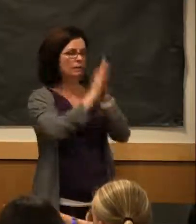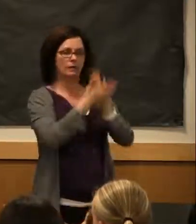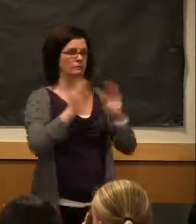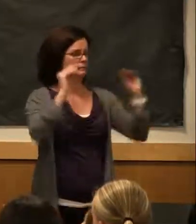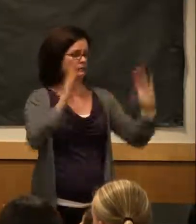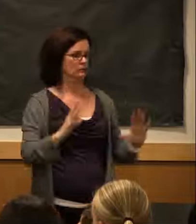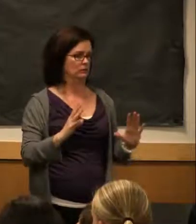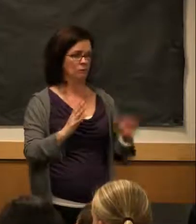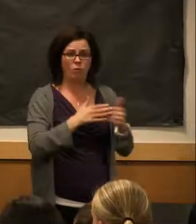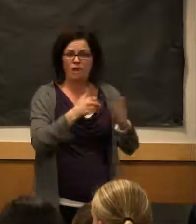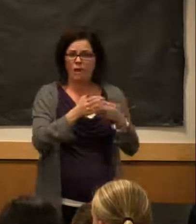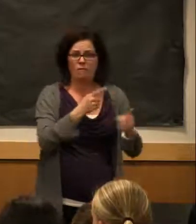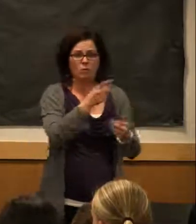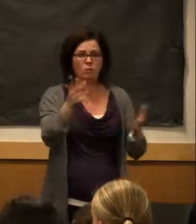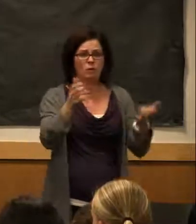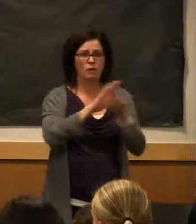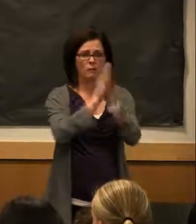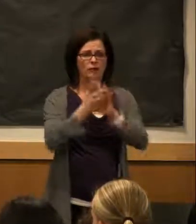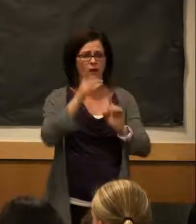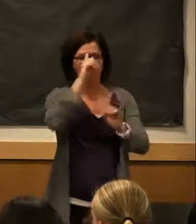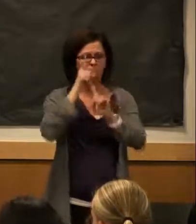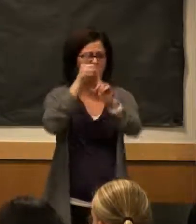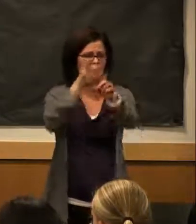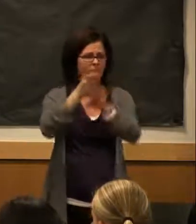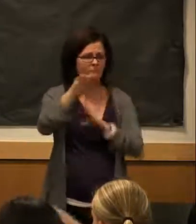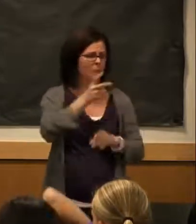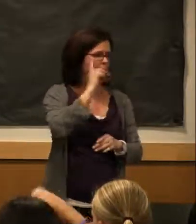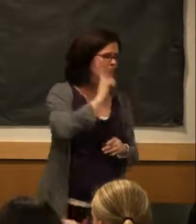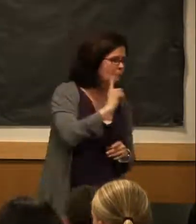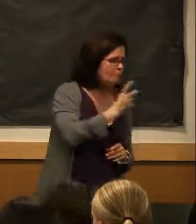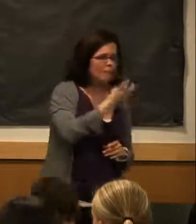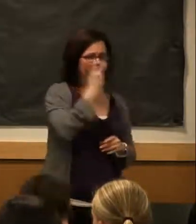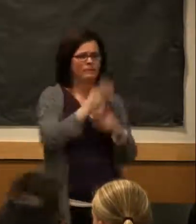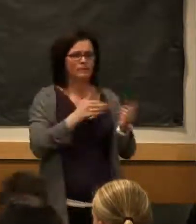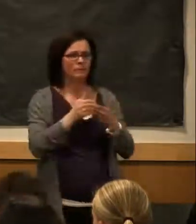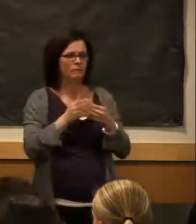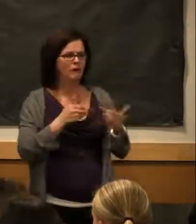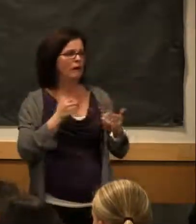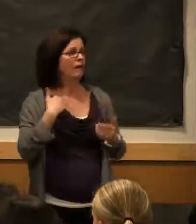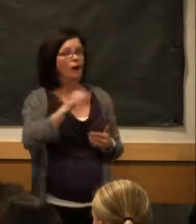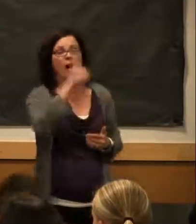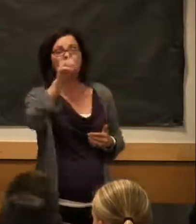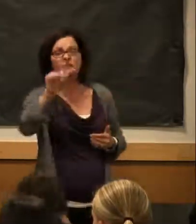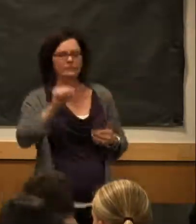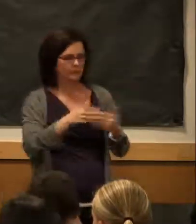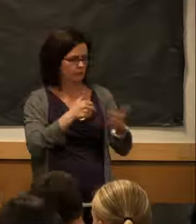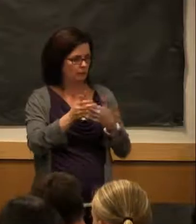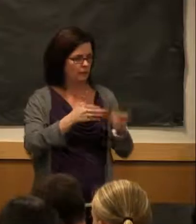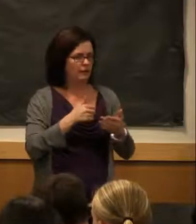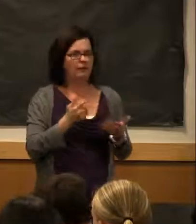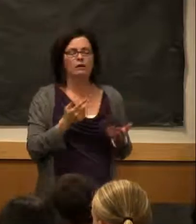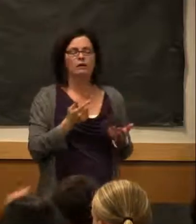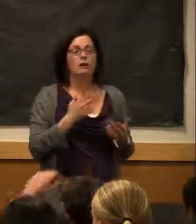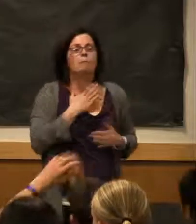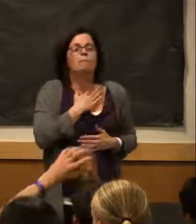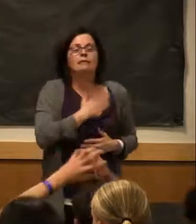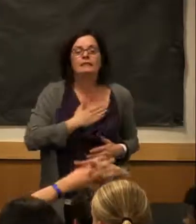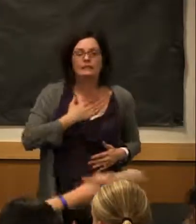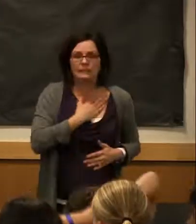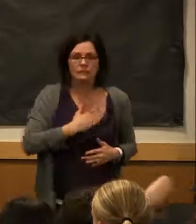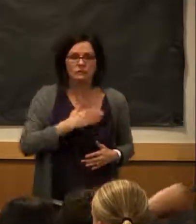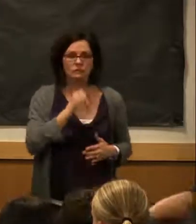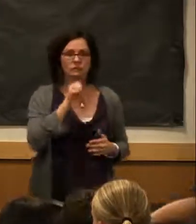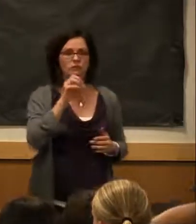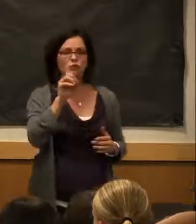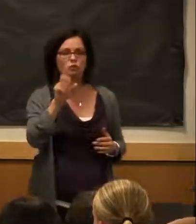want to do, whether you're blind or deaf or you have another disability, please don't let anybody stop